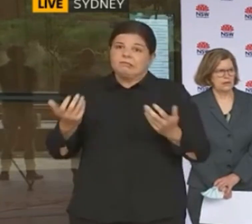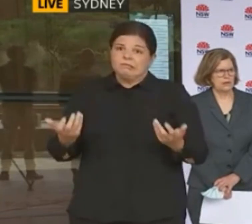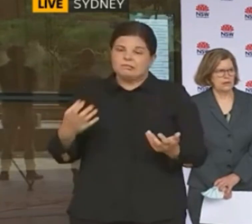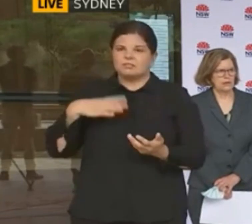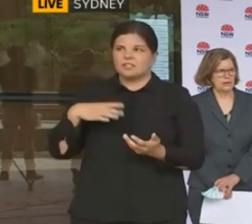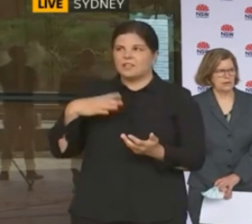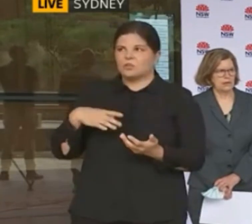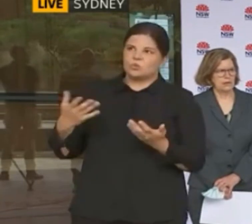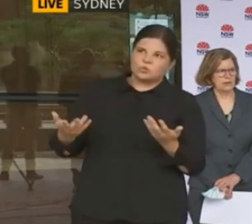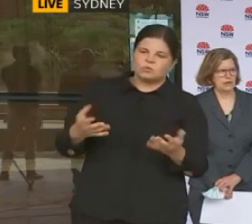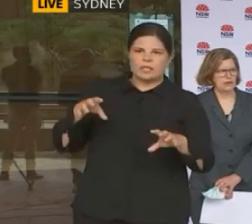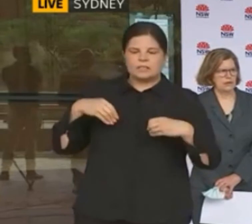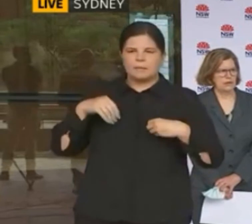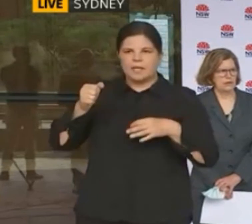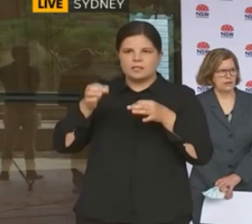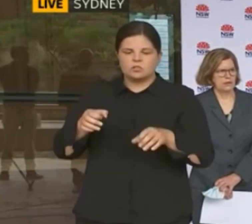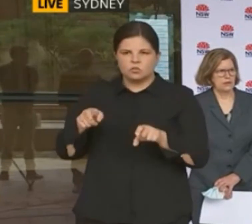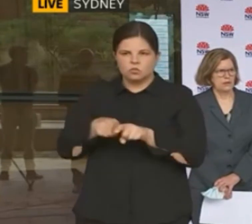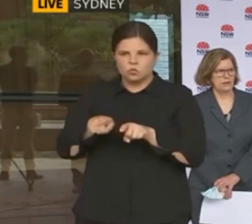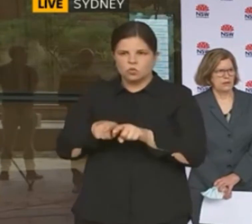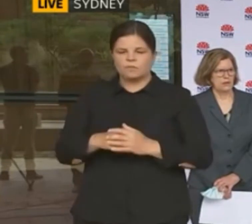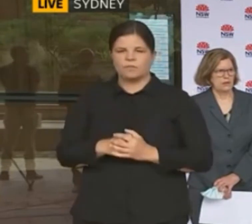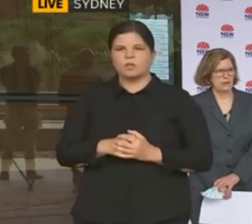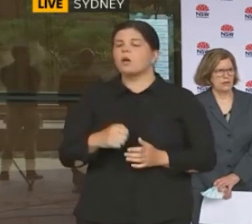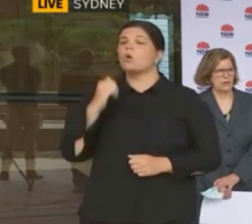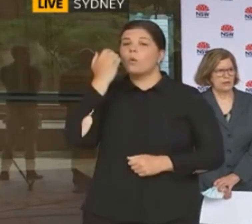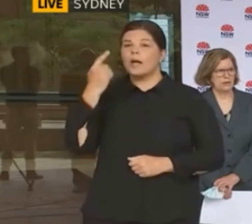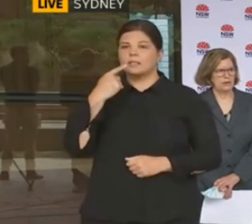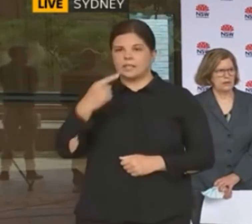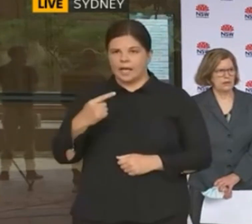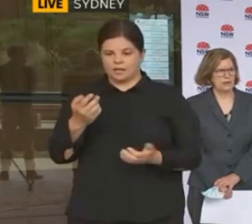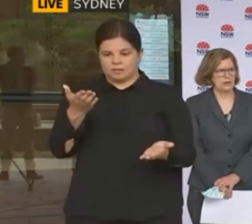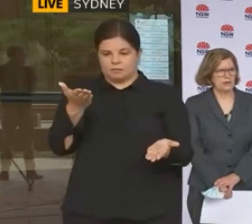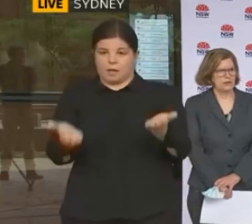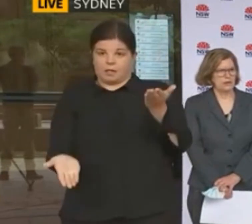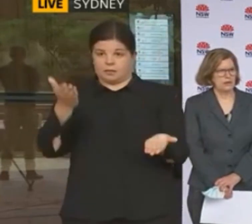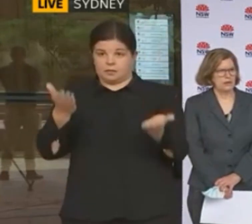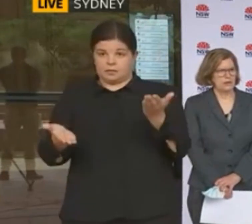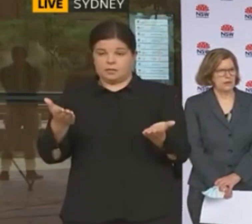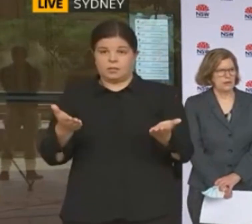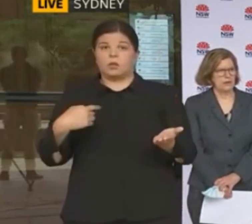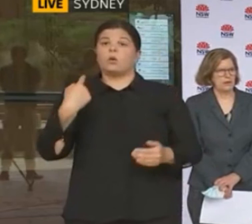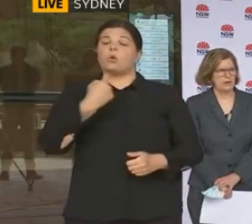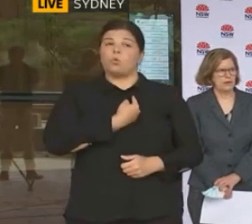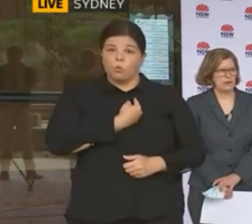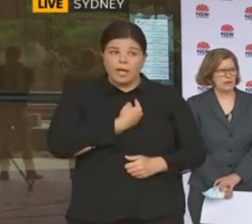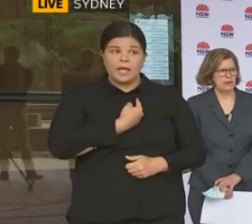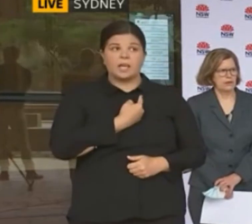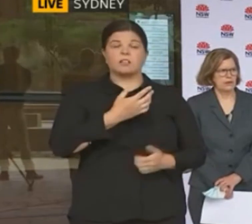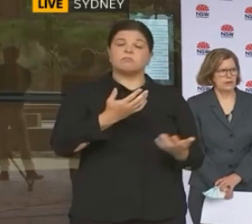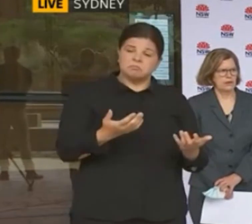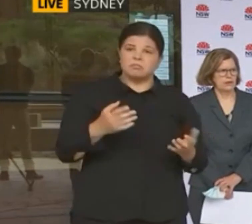outset that every response has to be proportionate to the risk, and we're doing everything we can, Aaron. We feel we have.